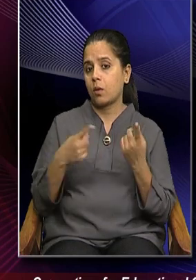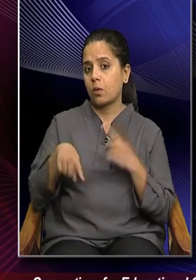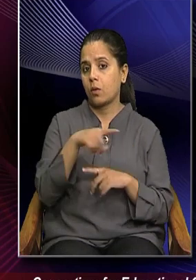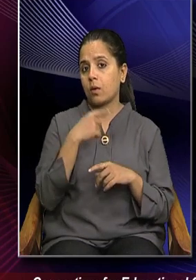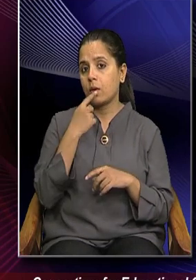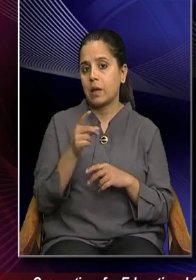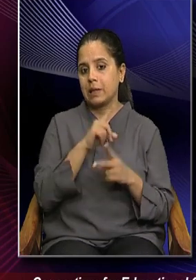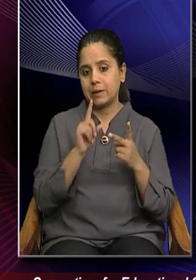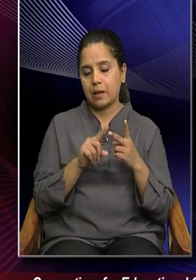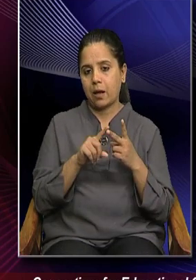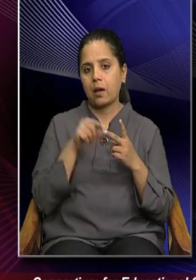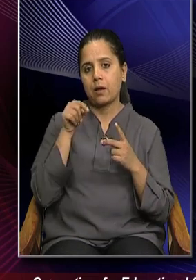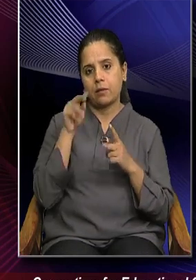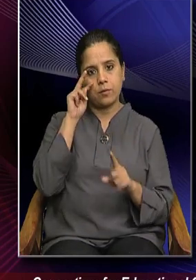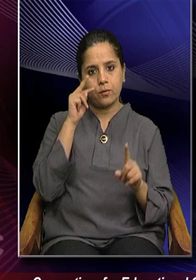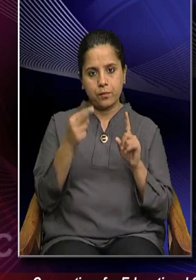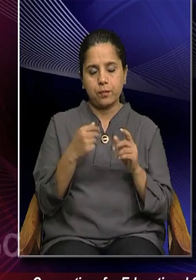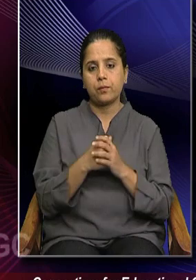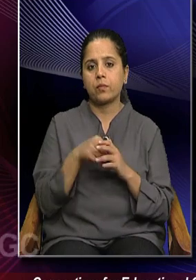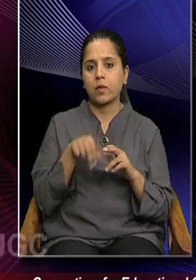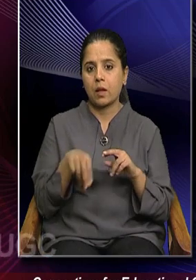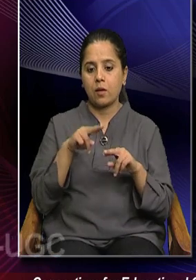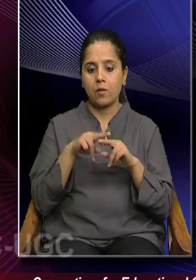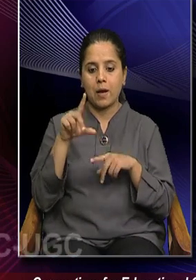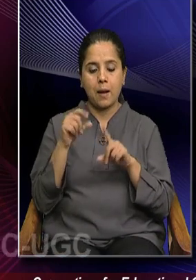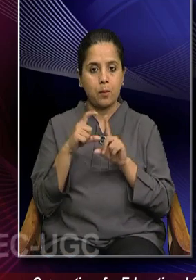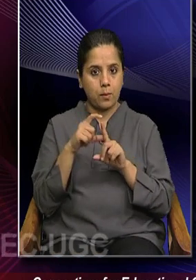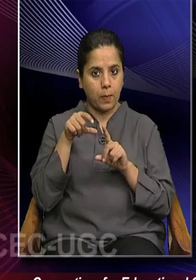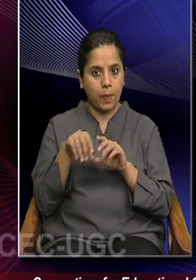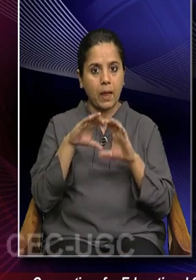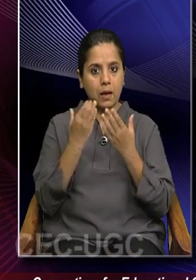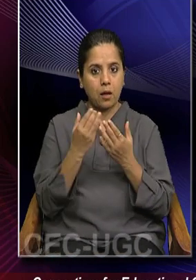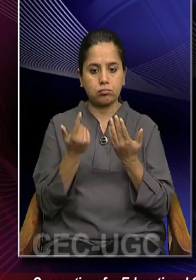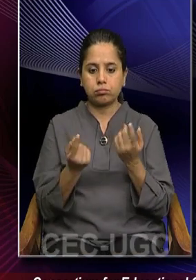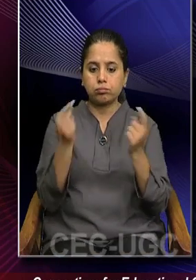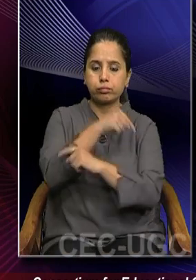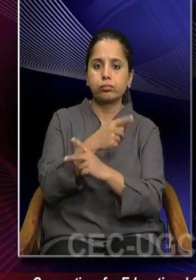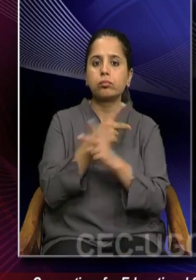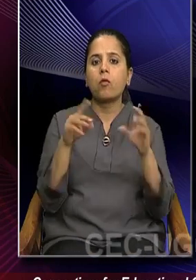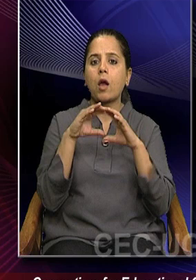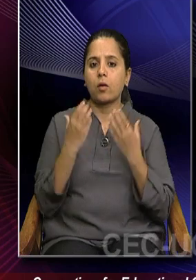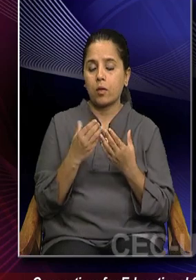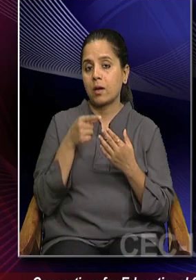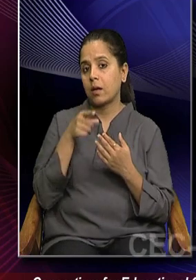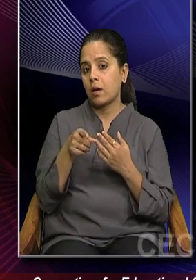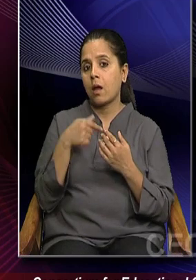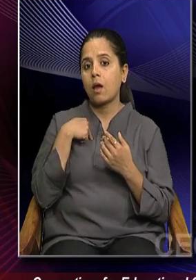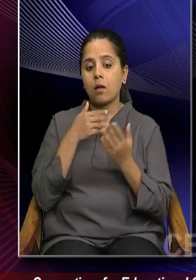to the second aspect, that is the flipped classroom approach. This